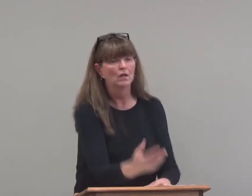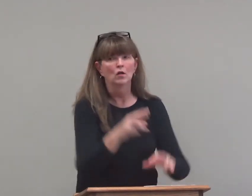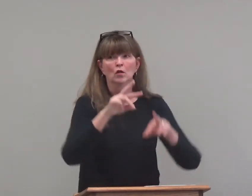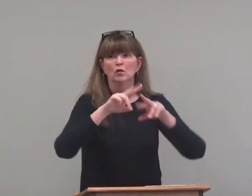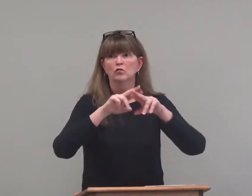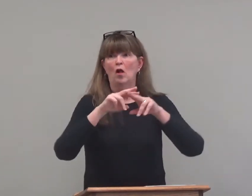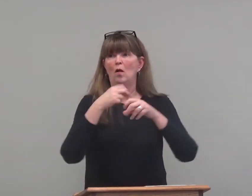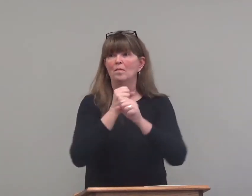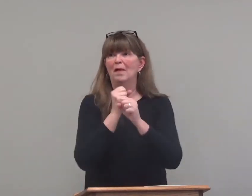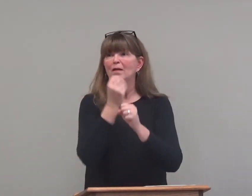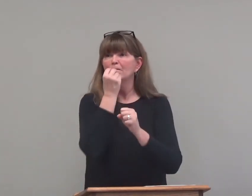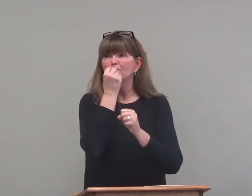salt tastes really good.